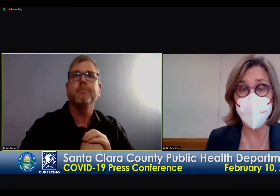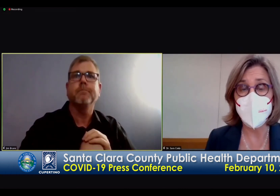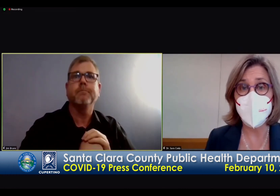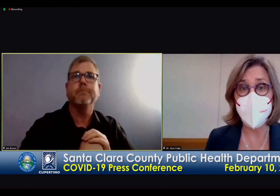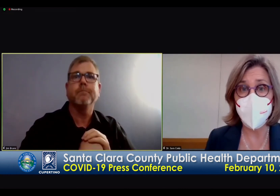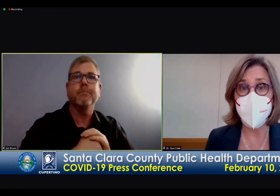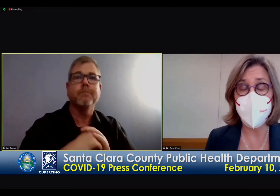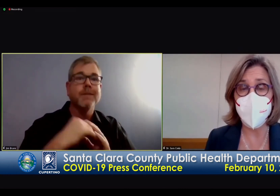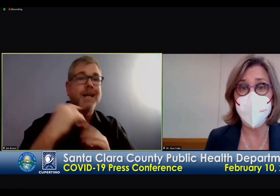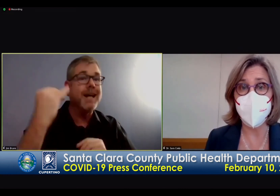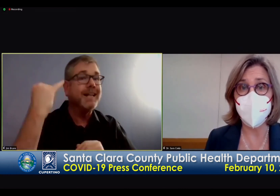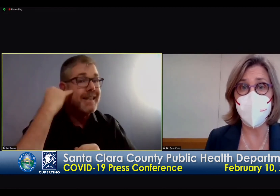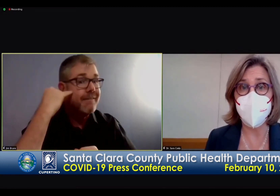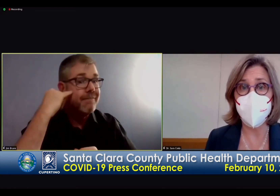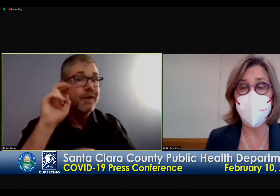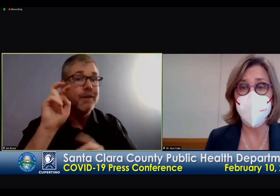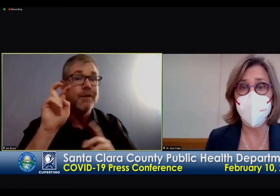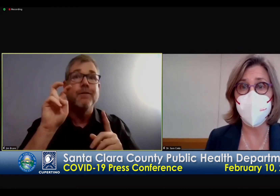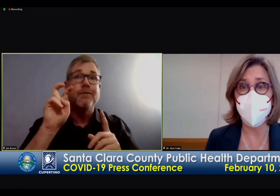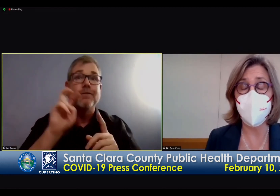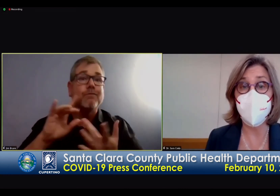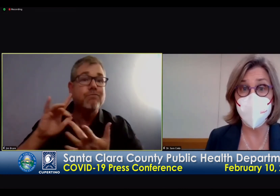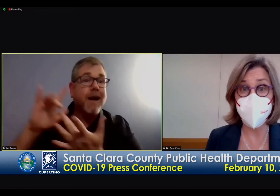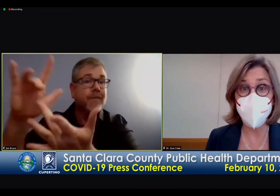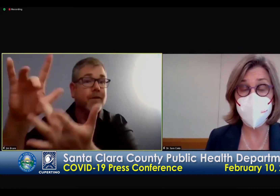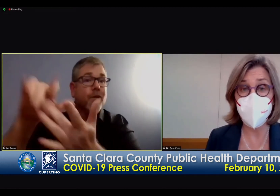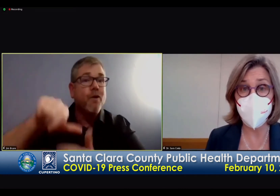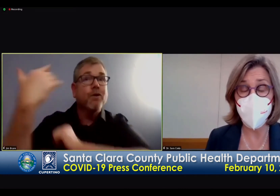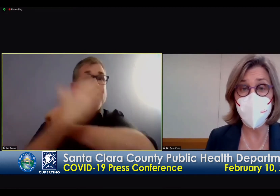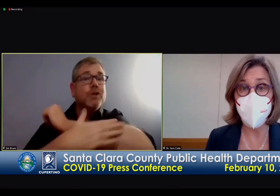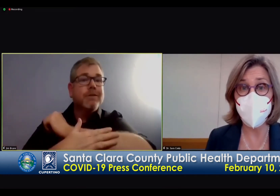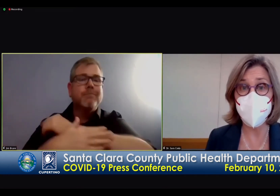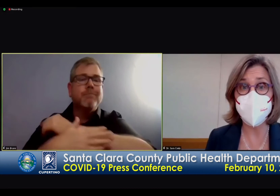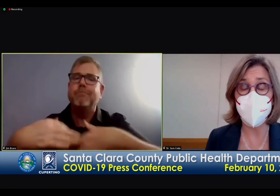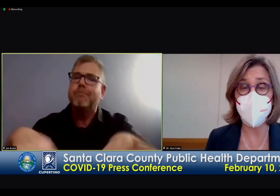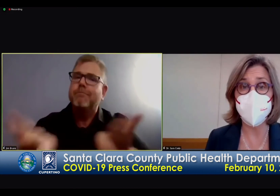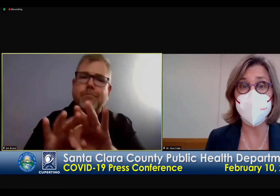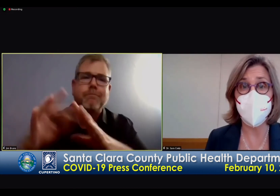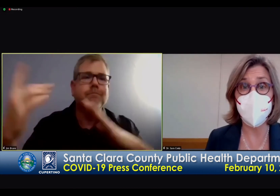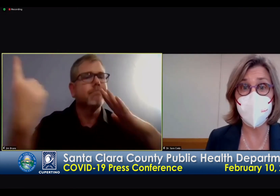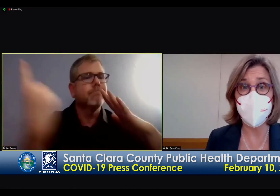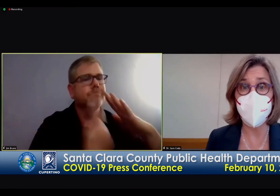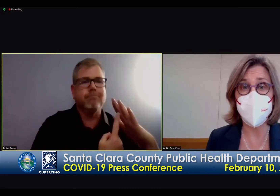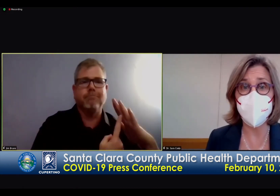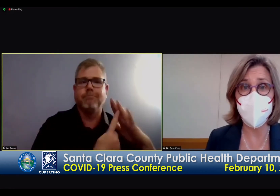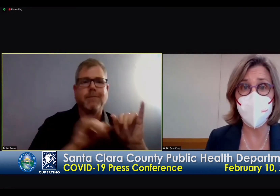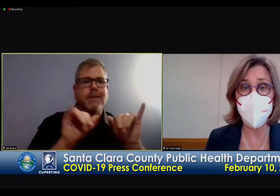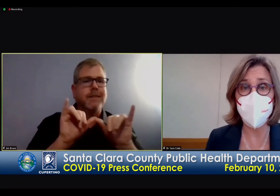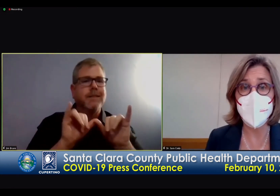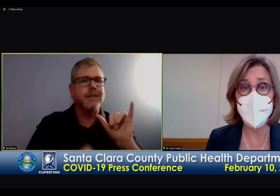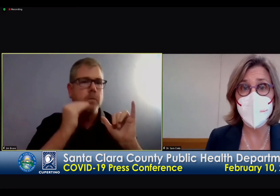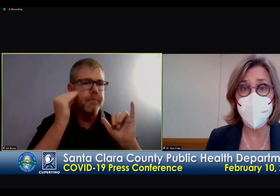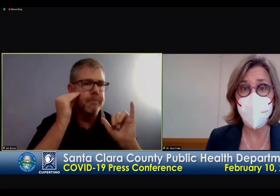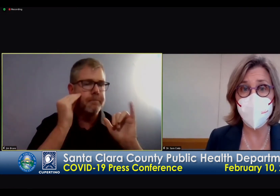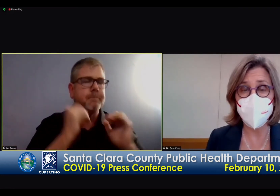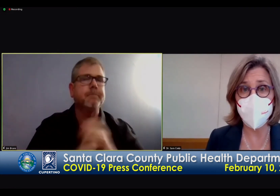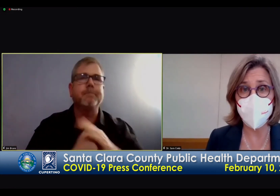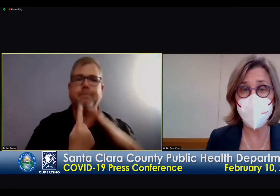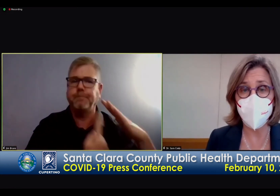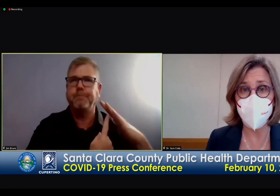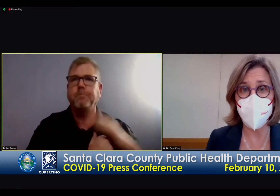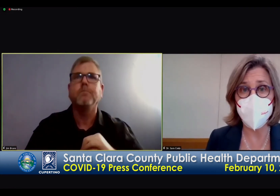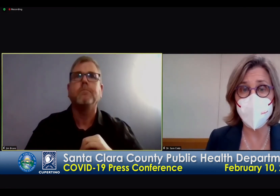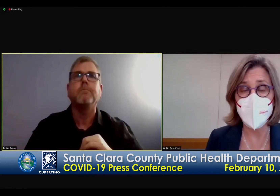area. That is what has prevented spread from this case further into the community here in Santa